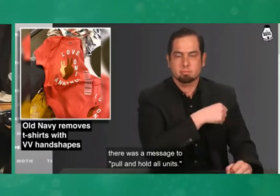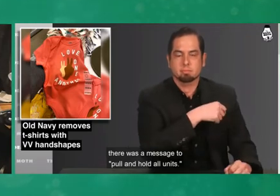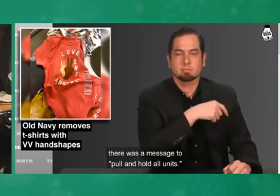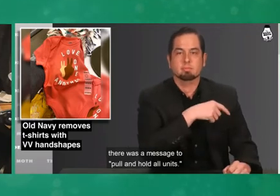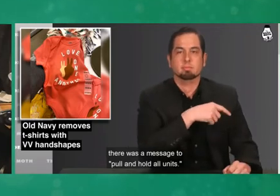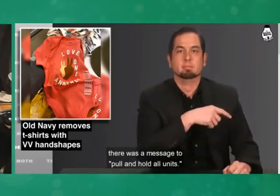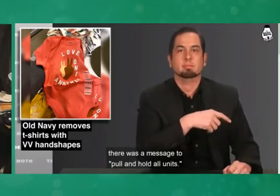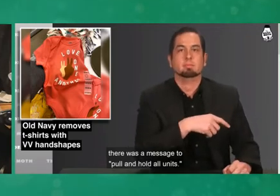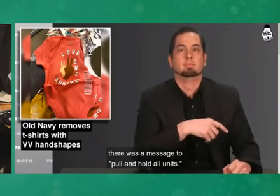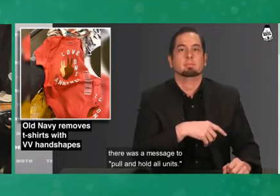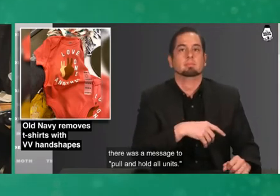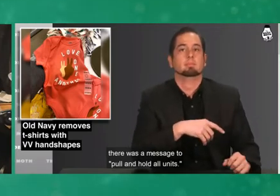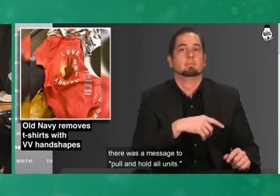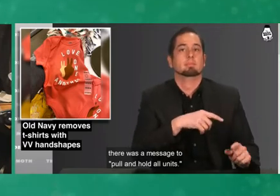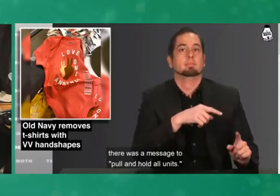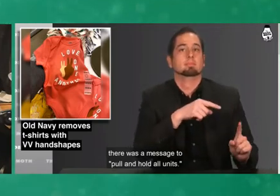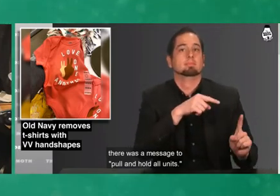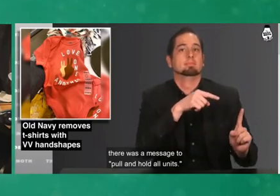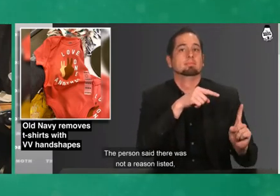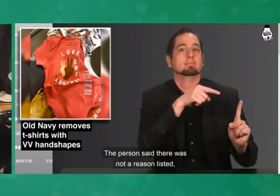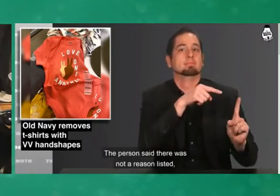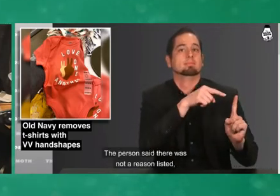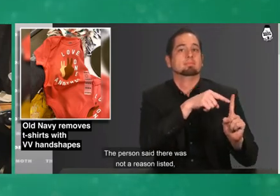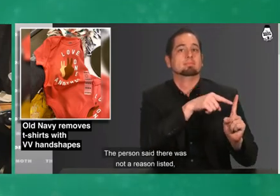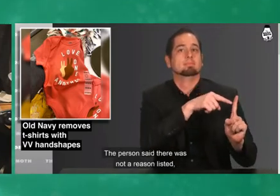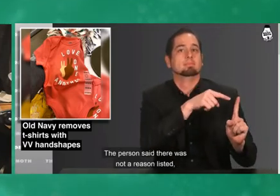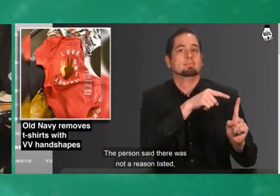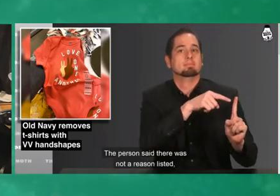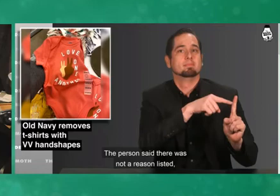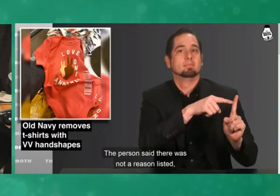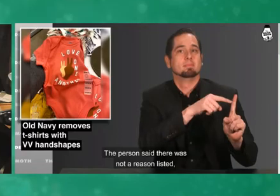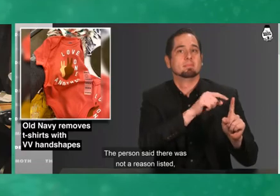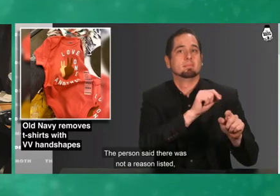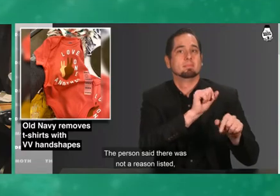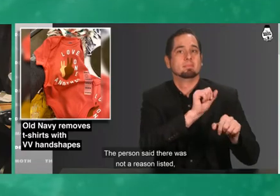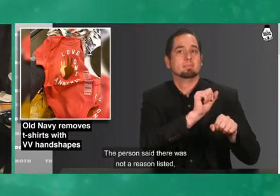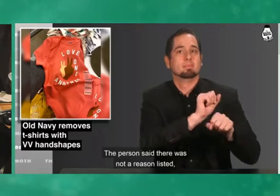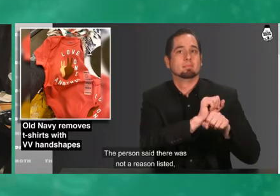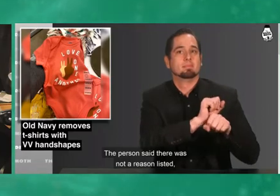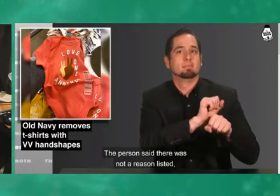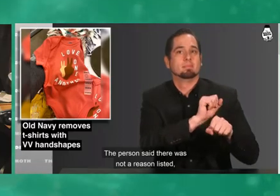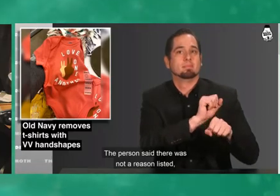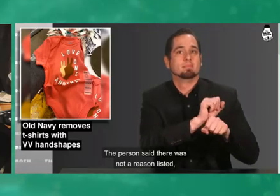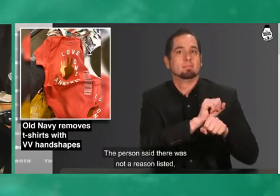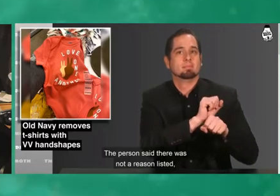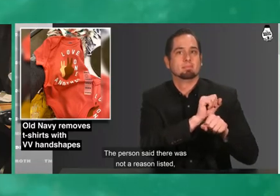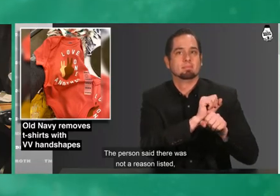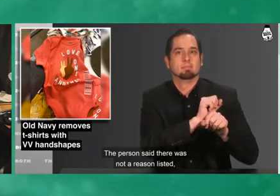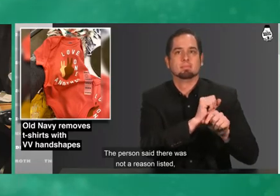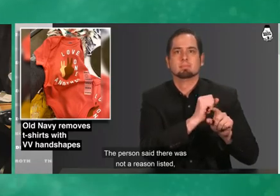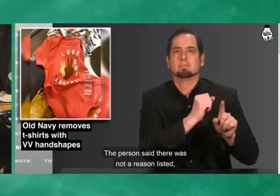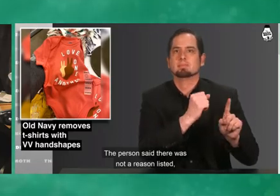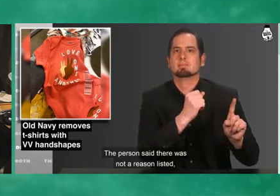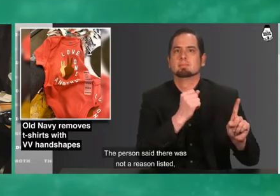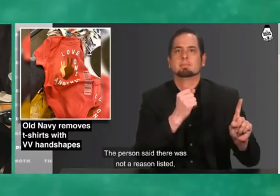Get them all up. Put them away. And that person who